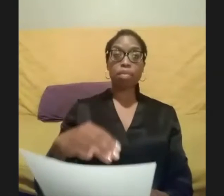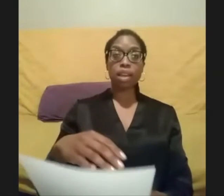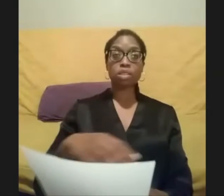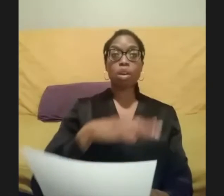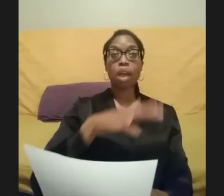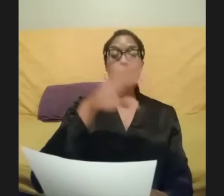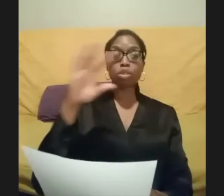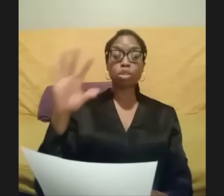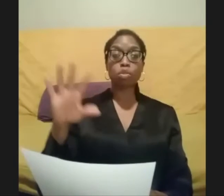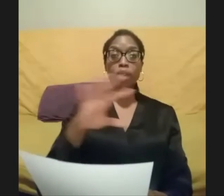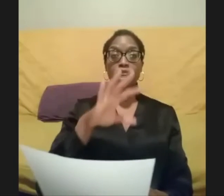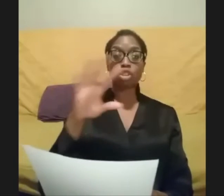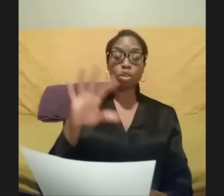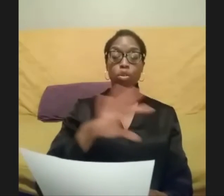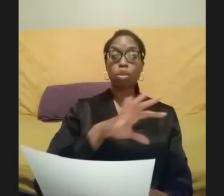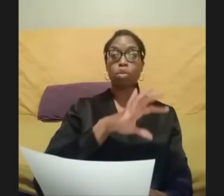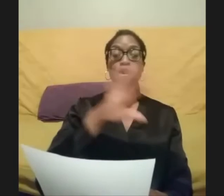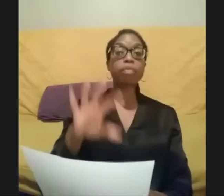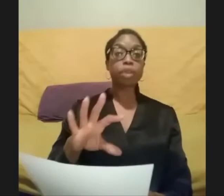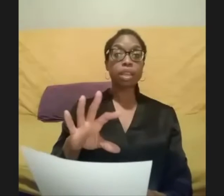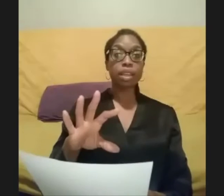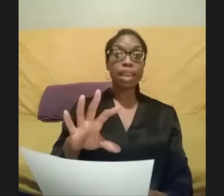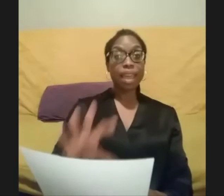itemize how to manage your recovery.